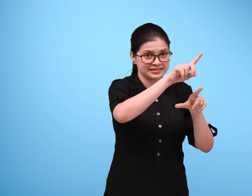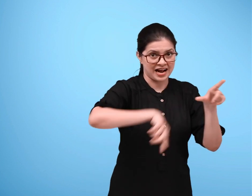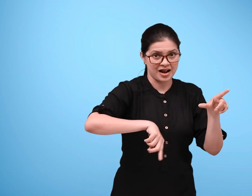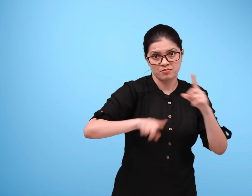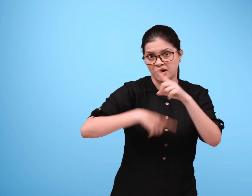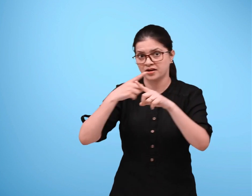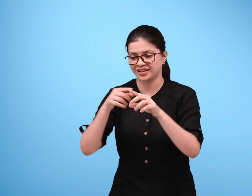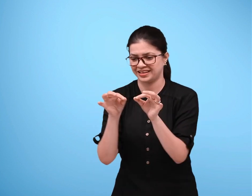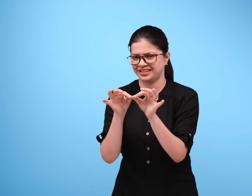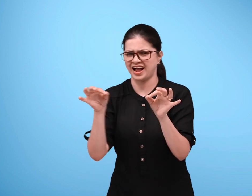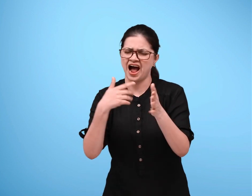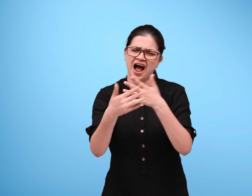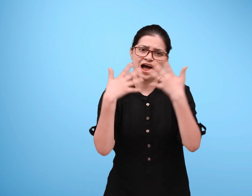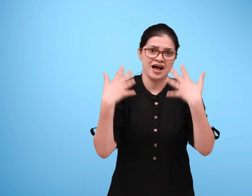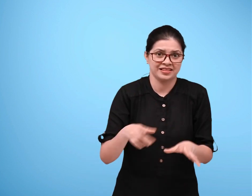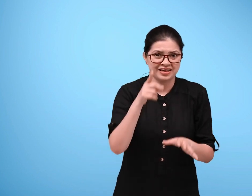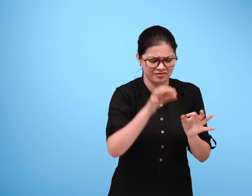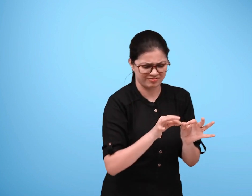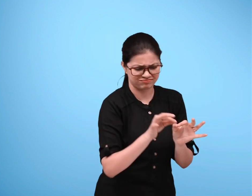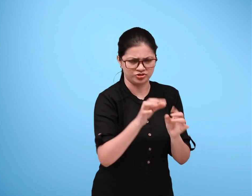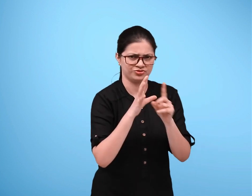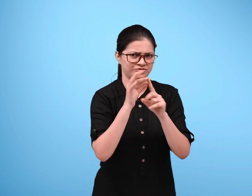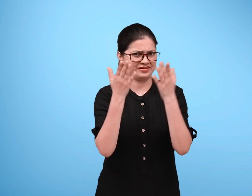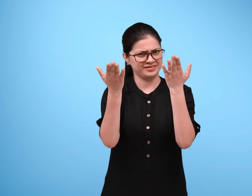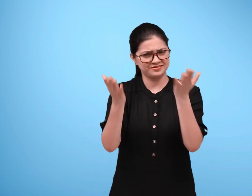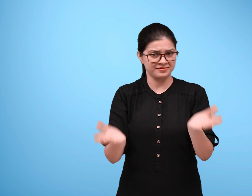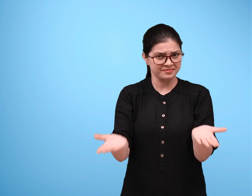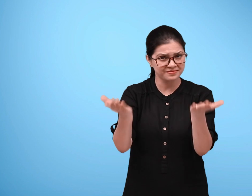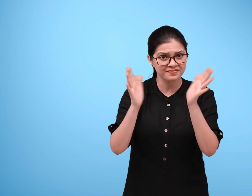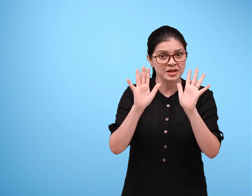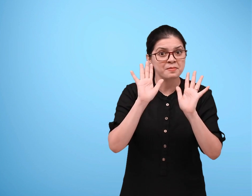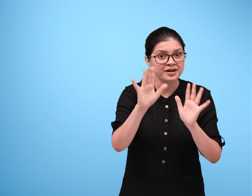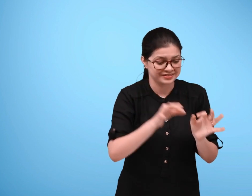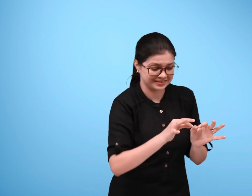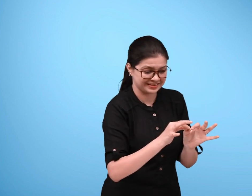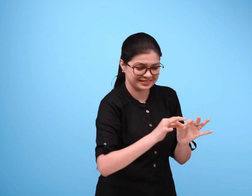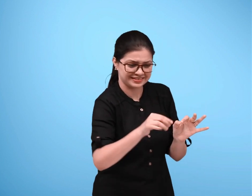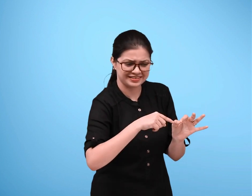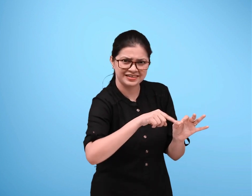Prepare a bar graph of the foot length measurements that have been obtained for the whole class.